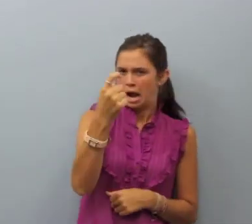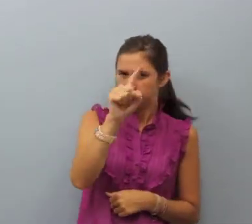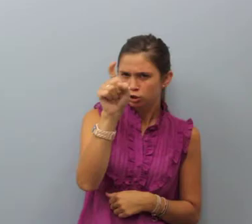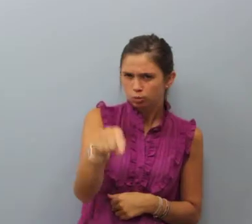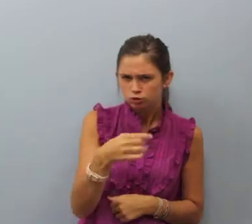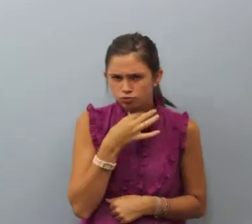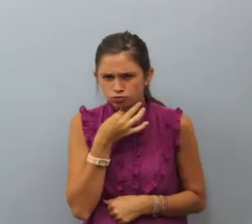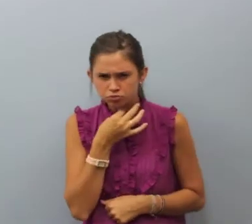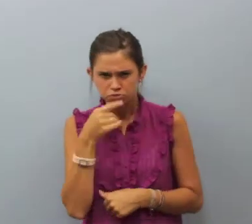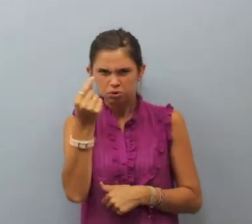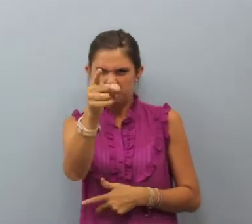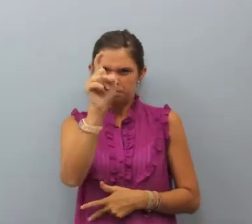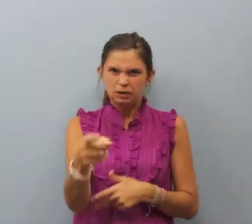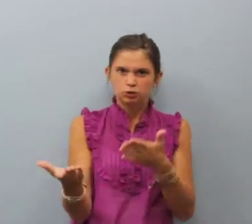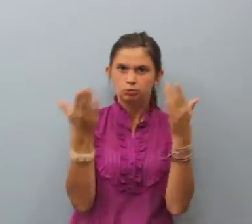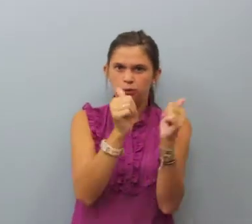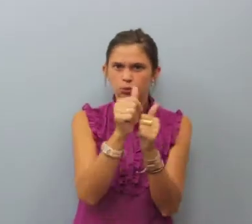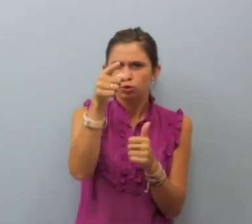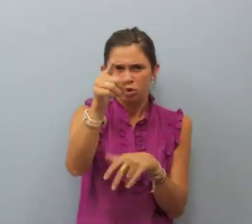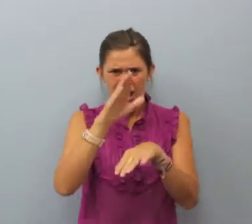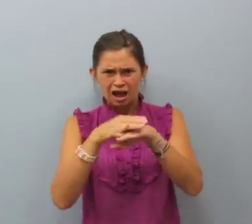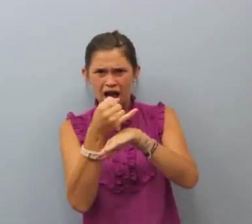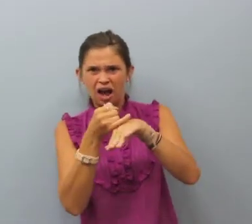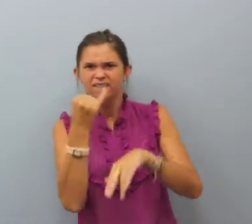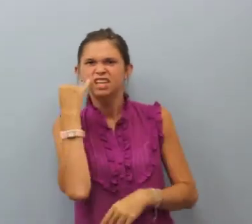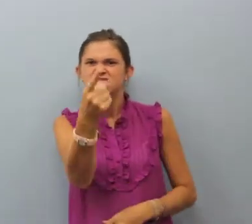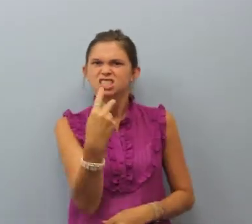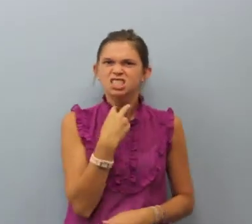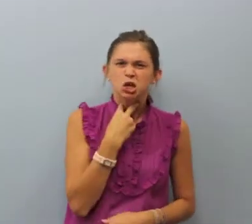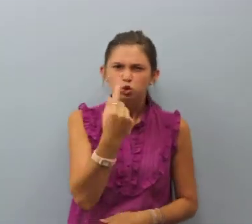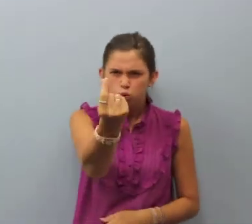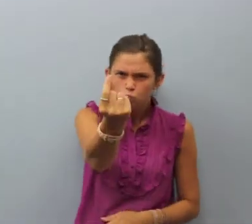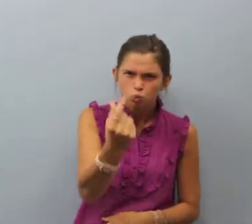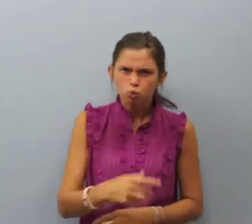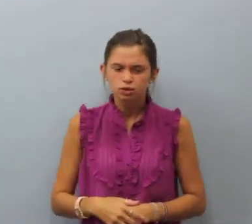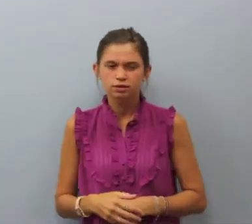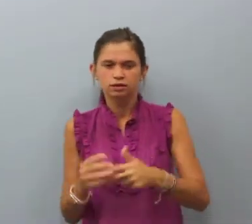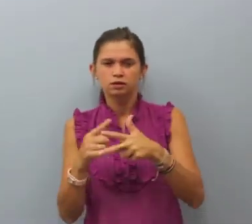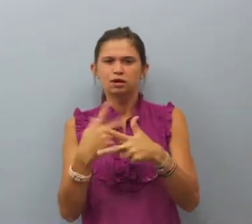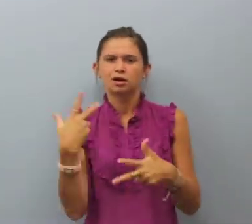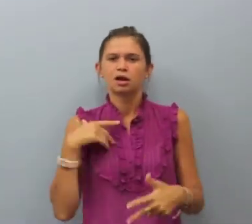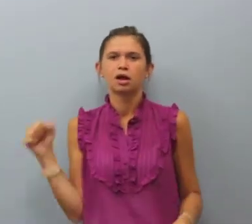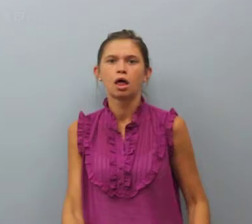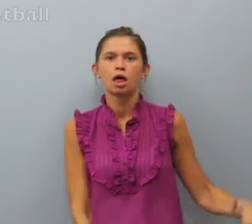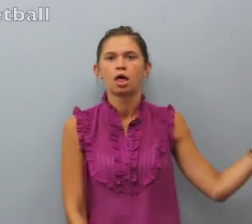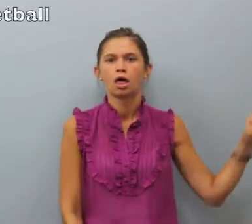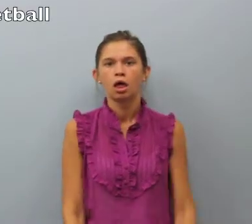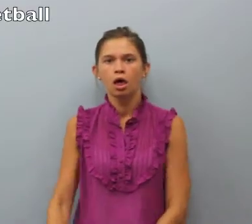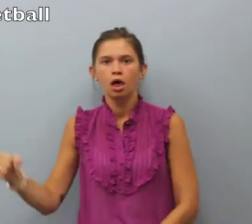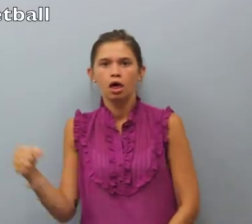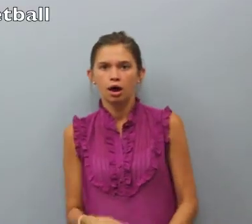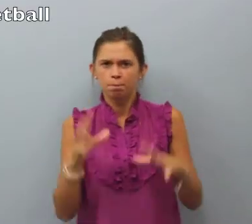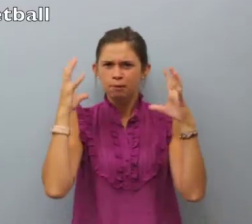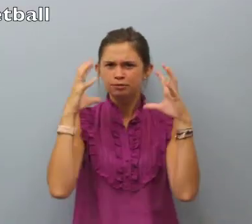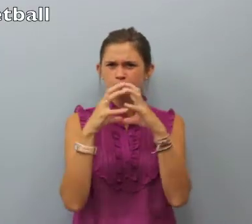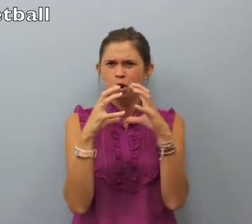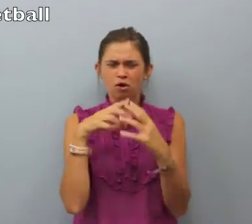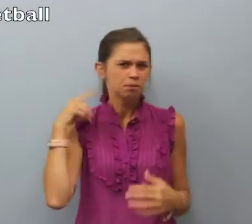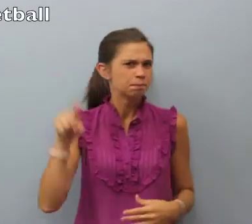family time. The last question was about Max. What would you do? And she said, well,